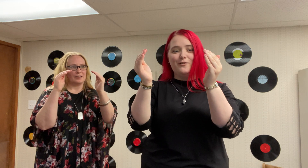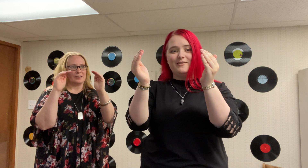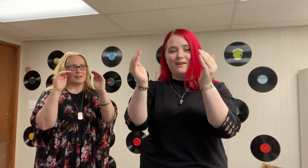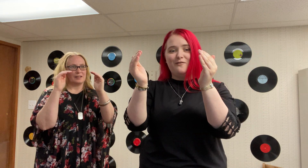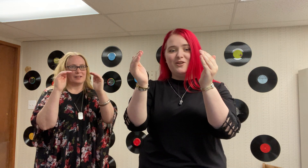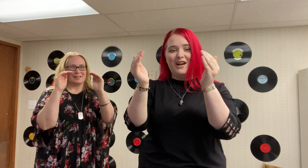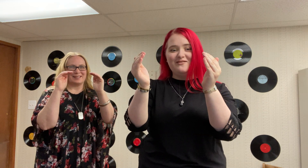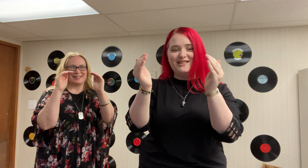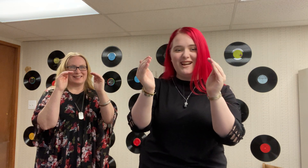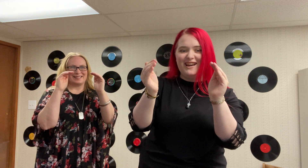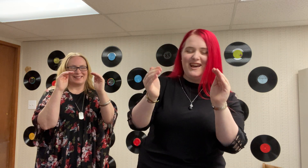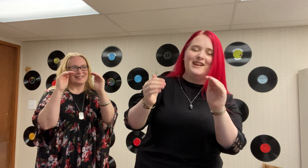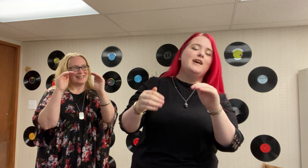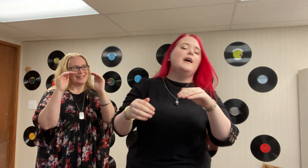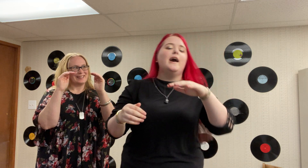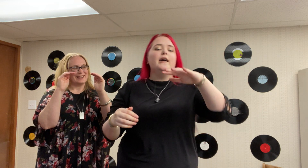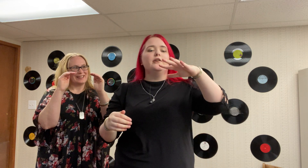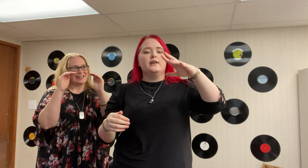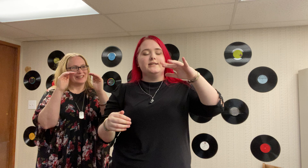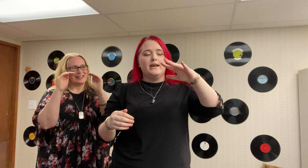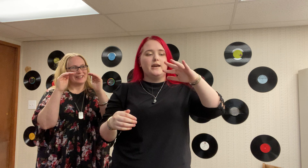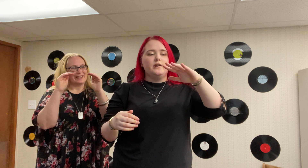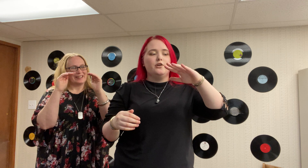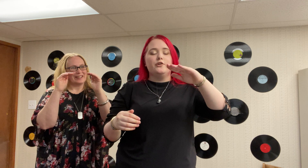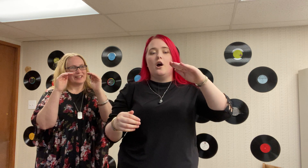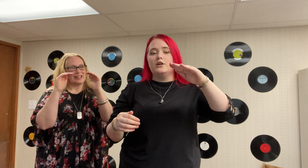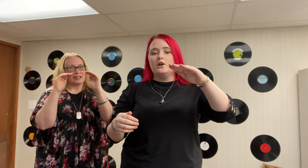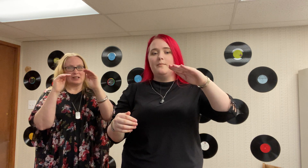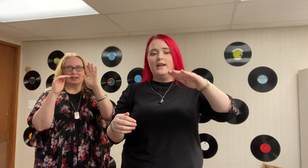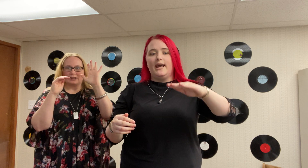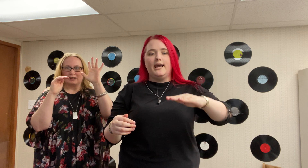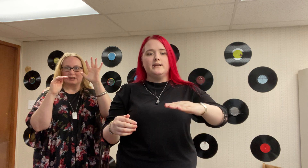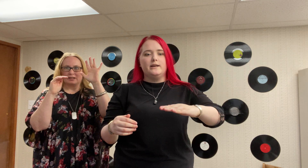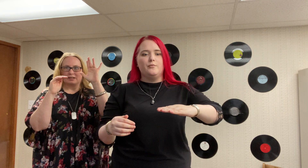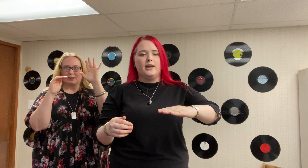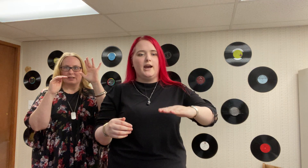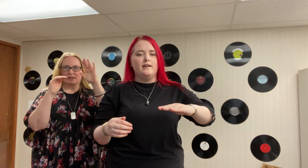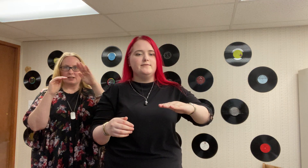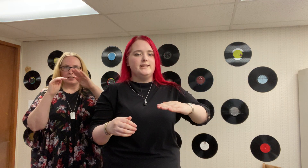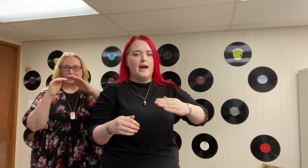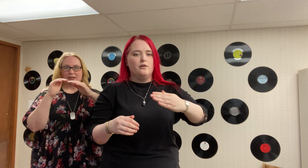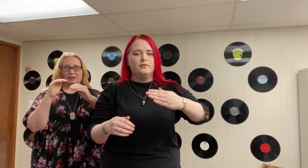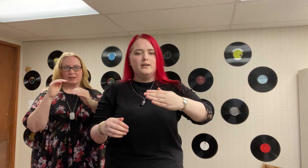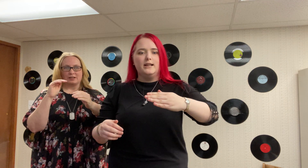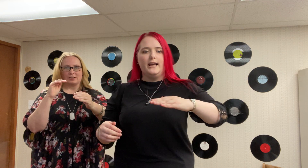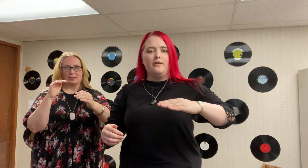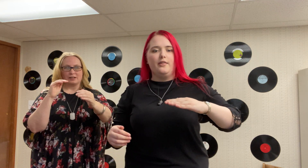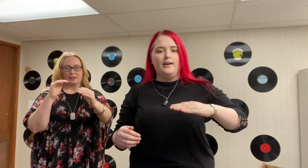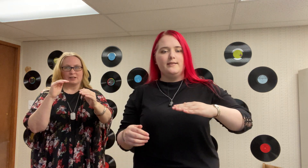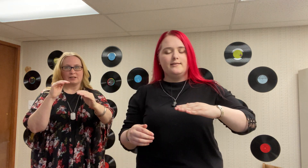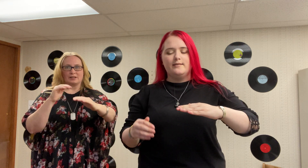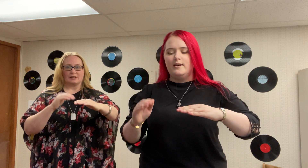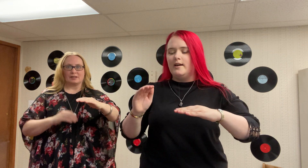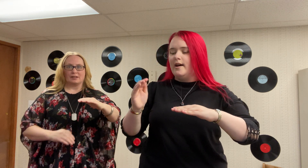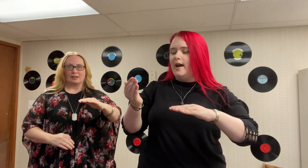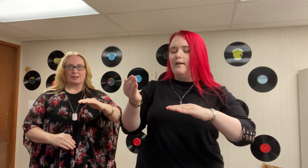used like 4 times today again. And you're going to take your non-dominant hand and bring it kind of down like this. And then you're